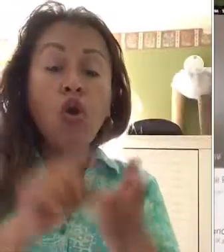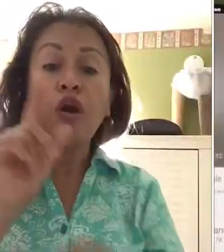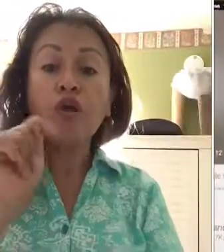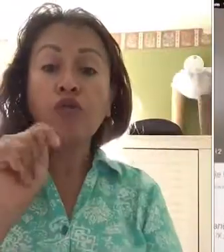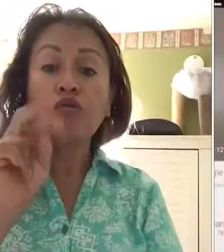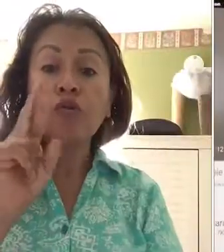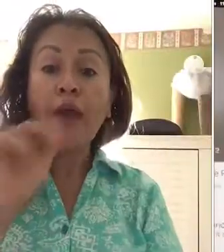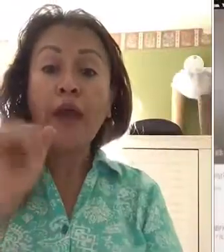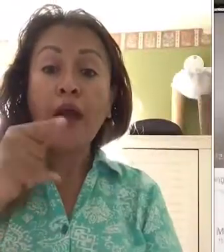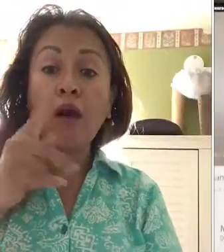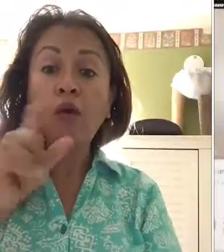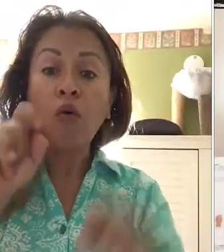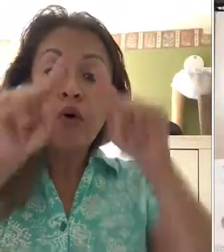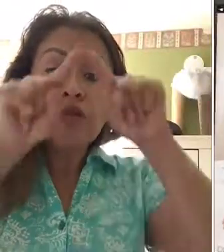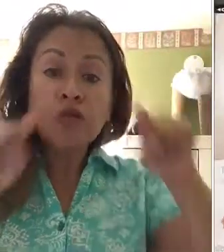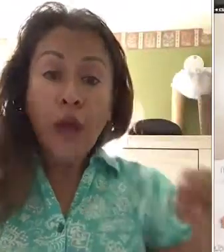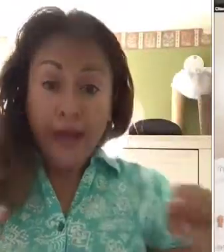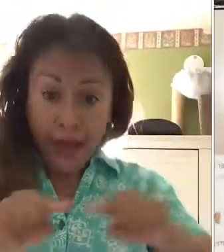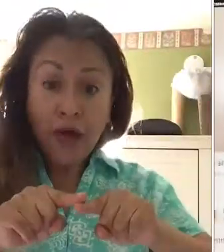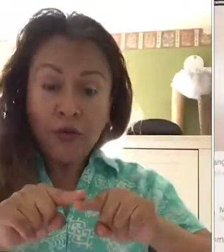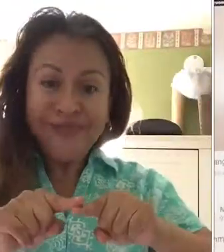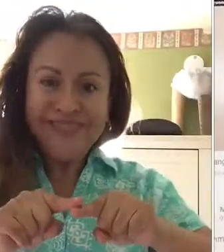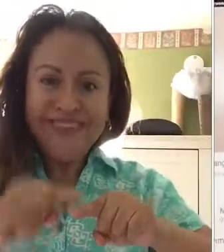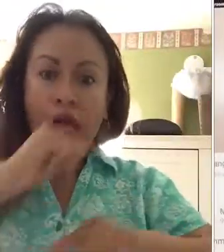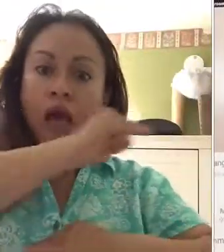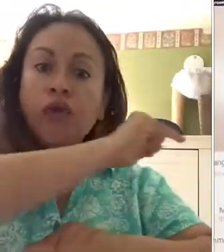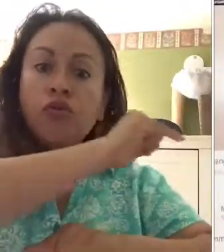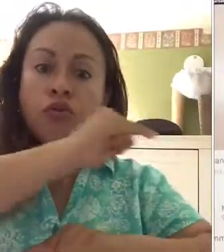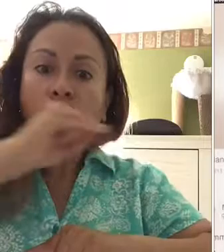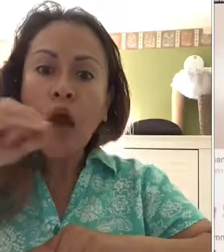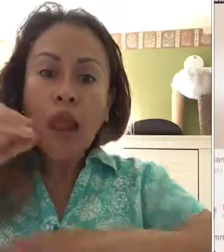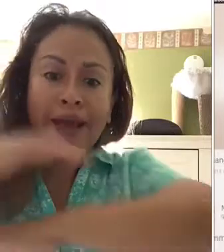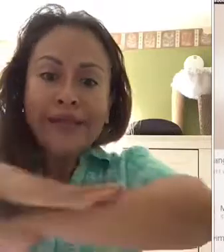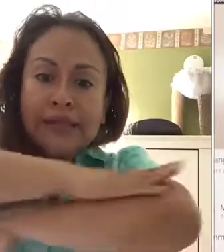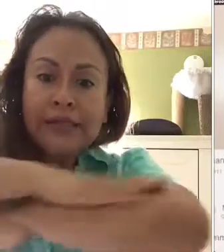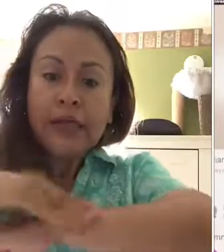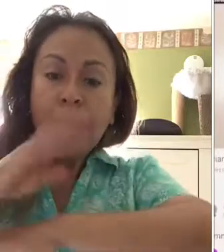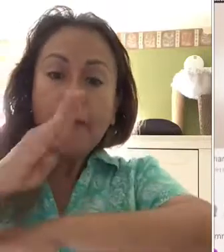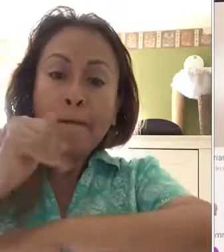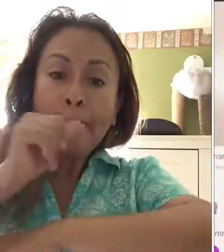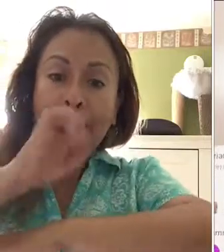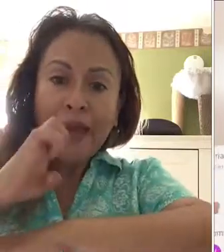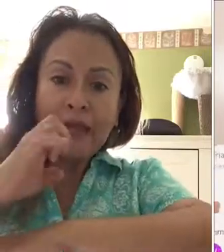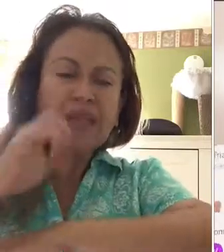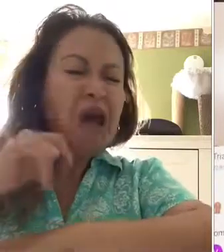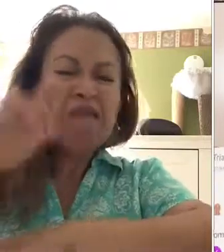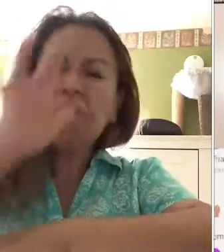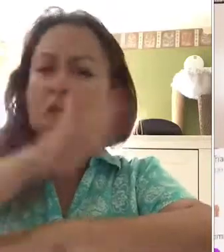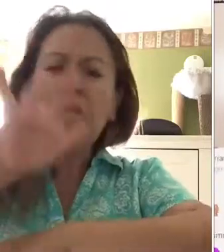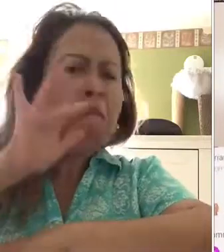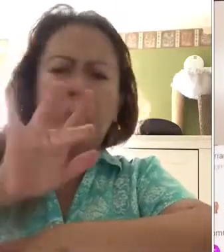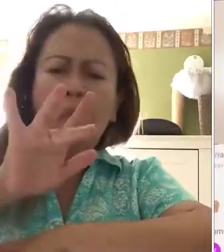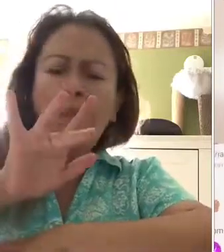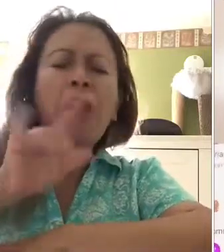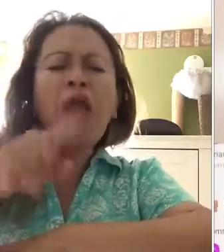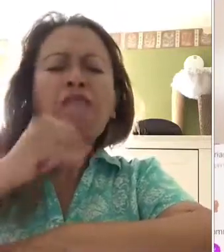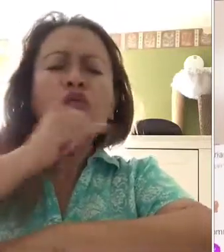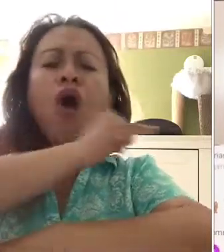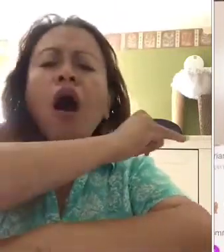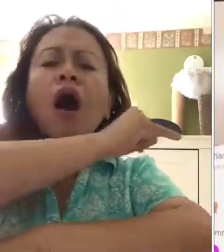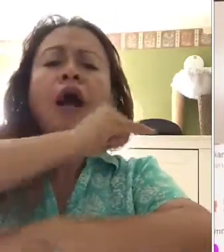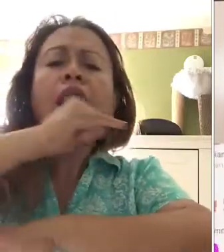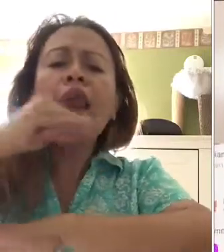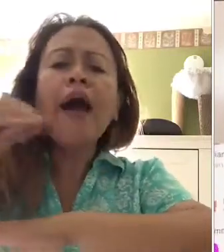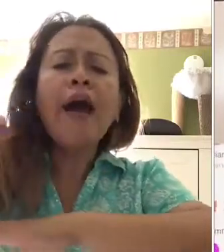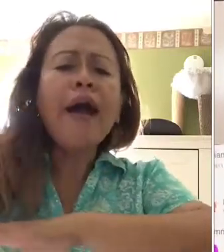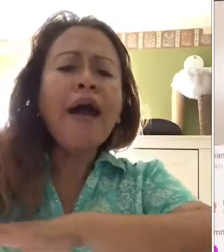triangle, okay, and you draw a line, okay, that's parallel to the base, okay, it doesn't have to be in the middle, it doesn't have to be like a mid-segment, it just has